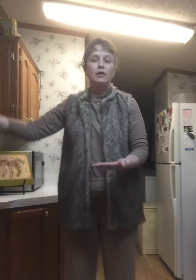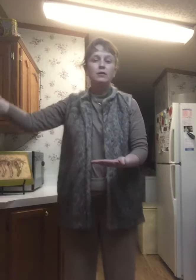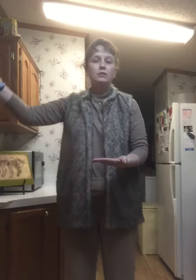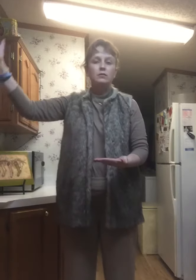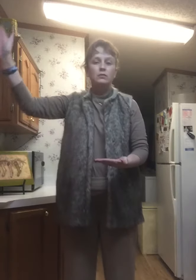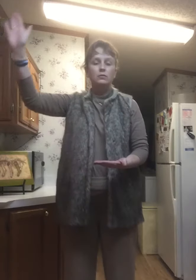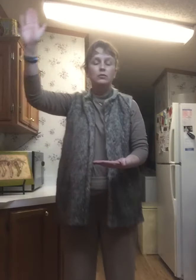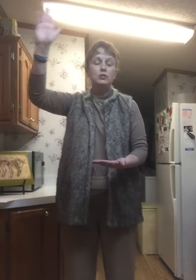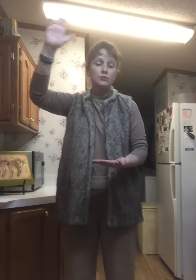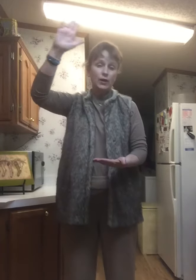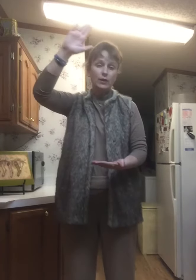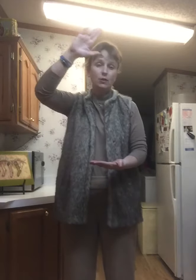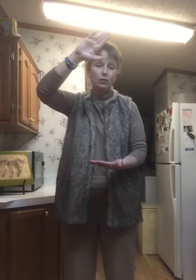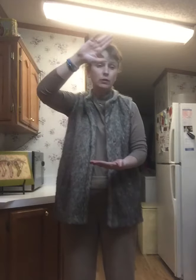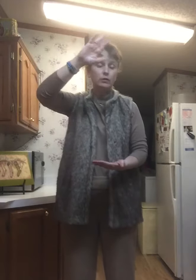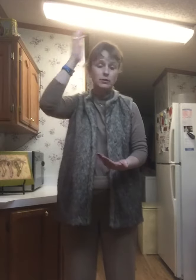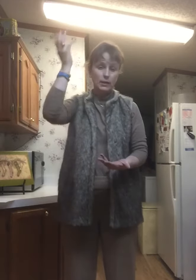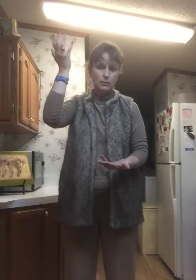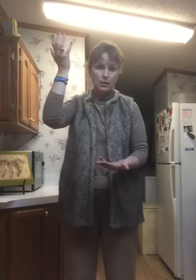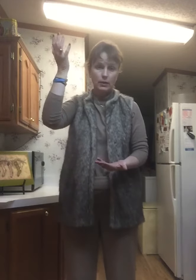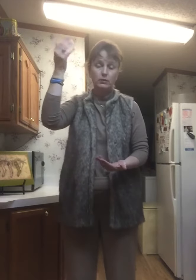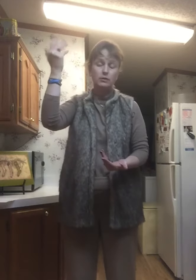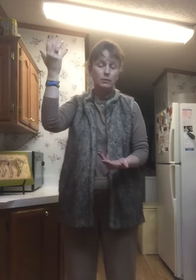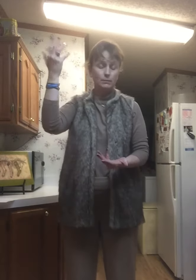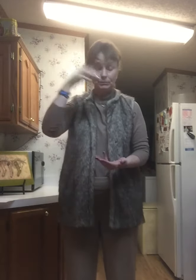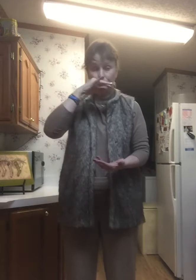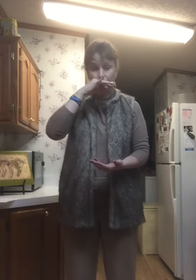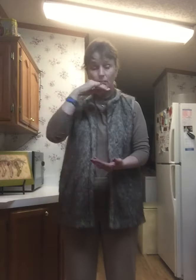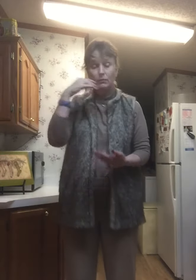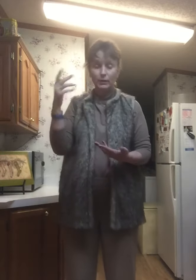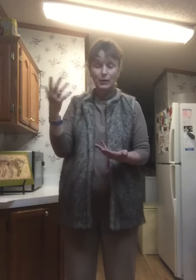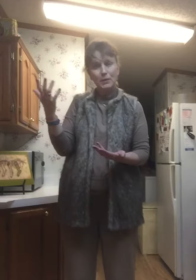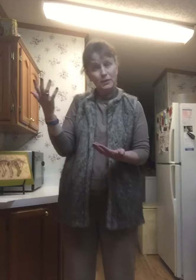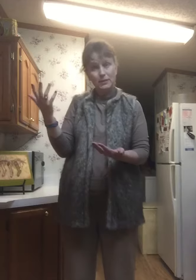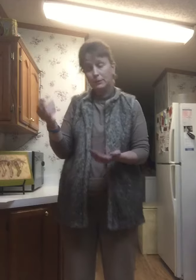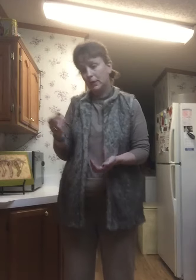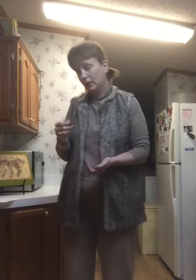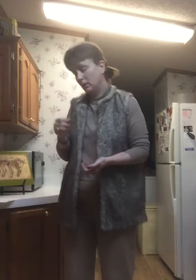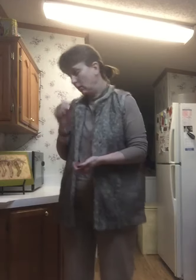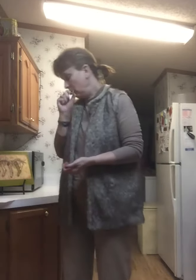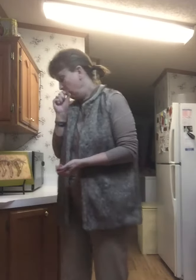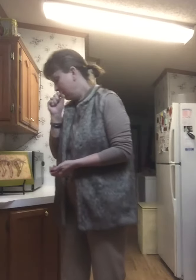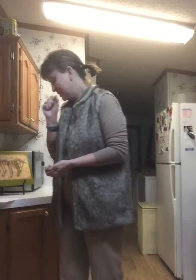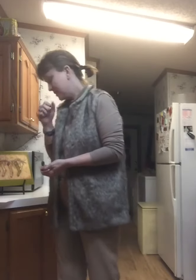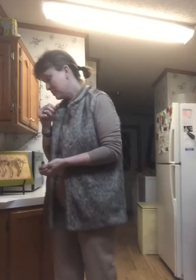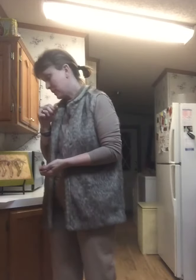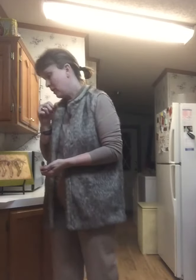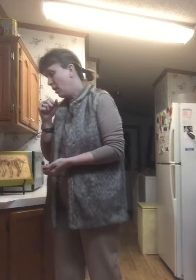divine, which divine and holy are the same sign because they mean the same thing. Excuse me.